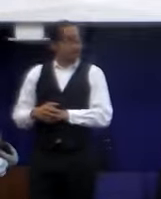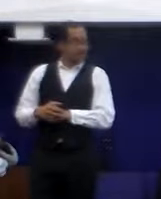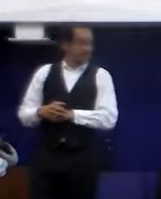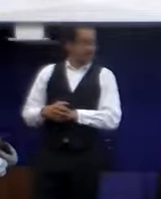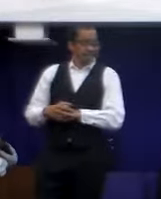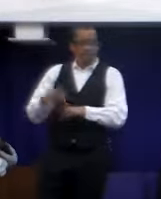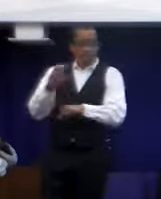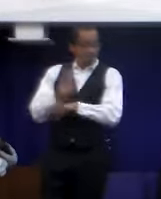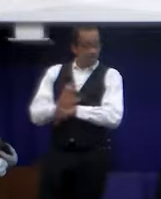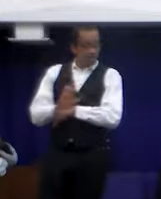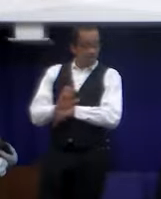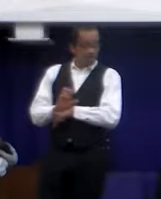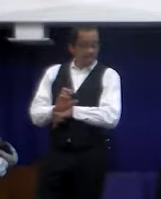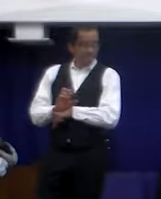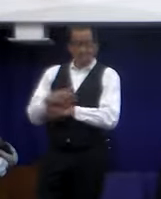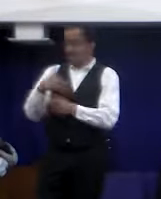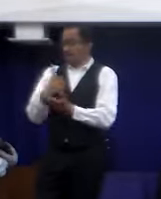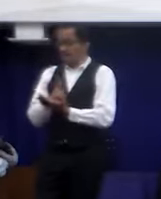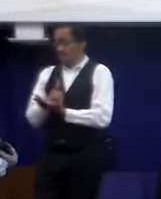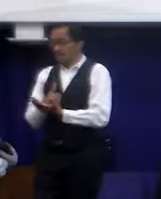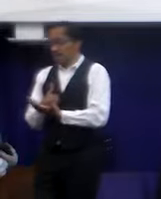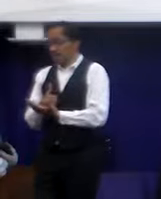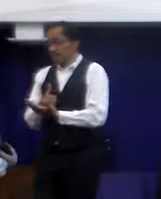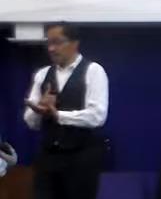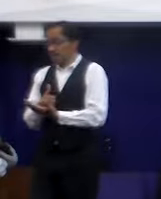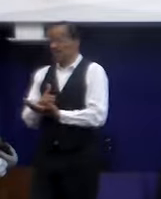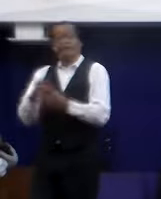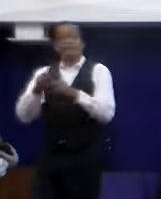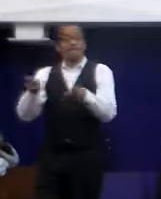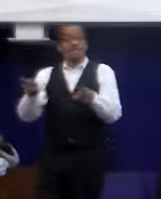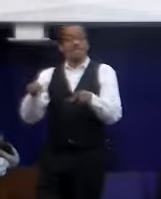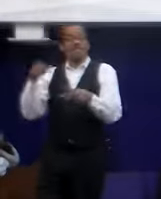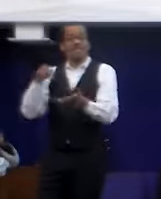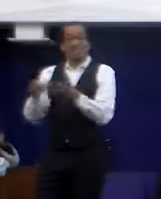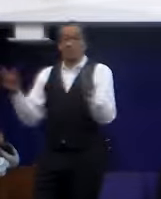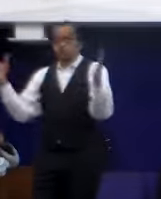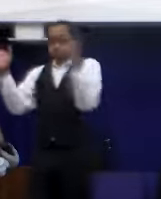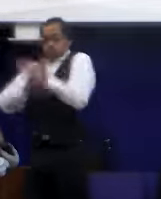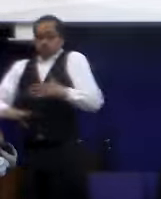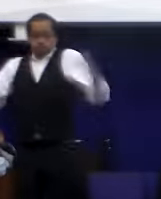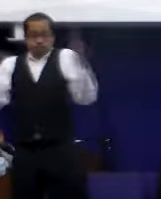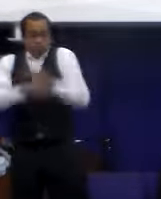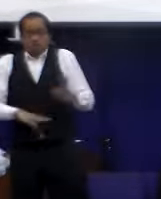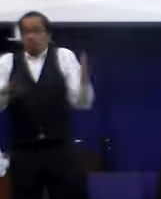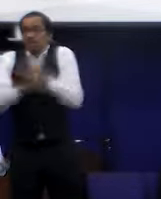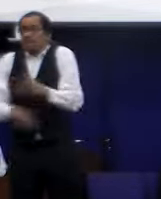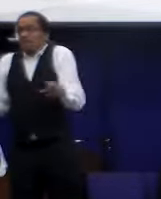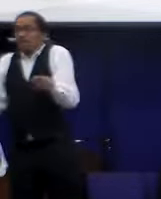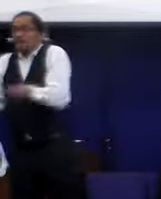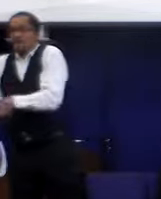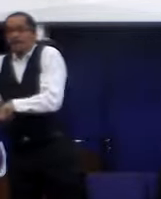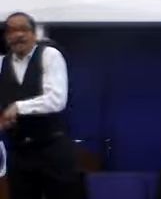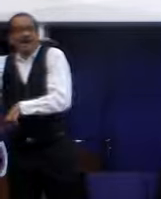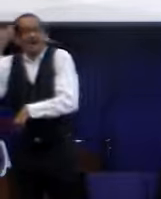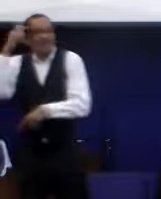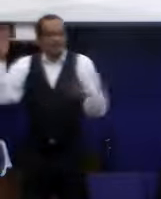had went this course a lot of times. Yeah. Amen. But this particular storm that came, and I think this